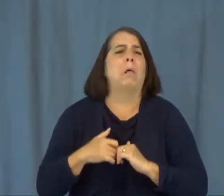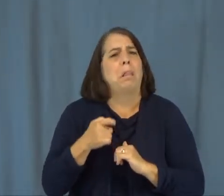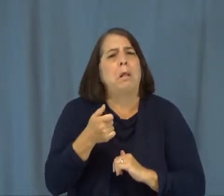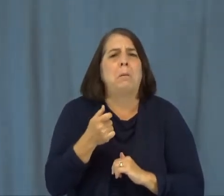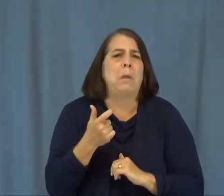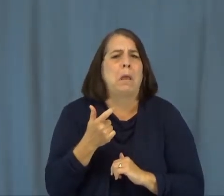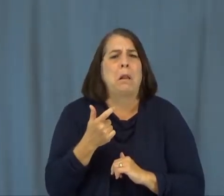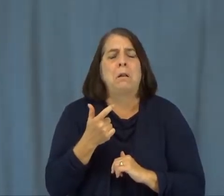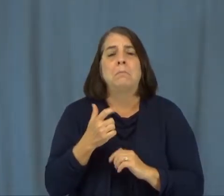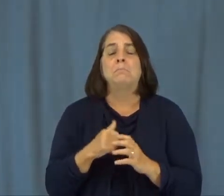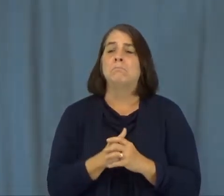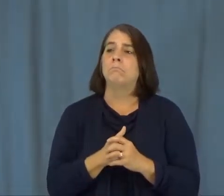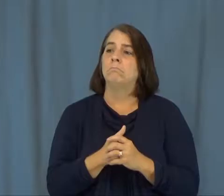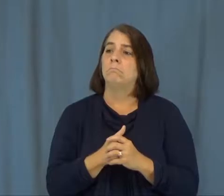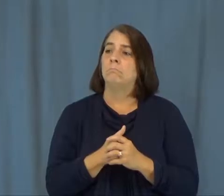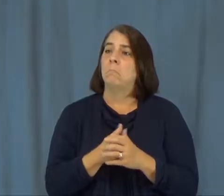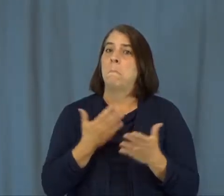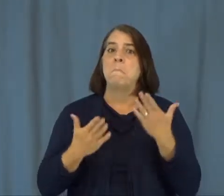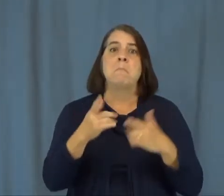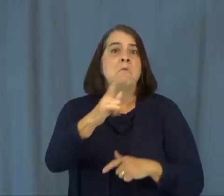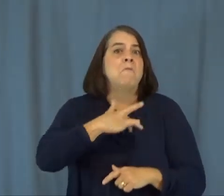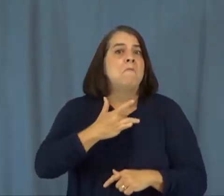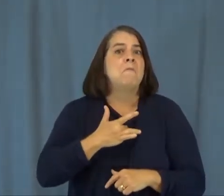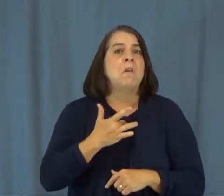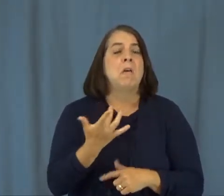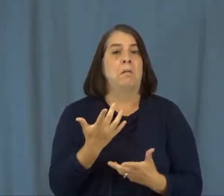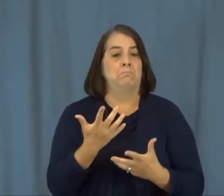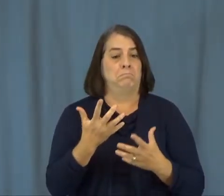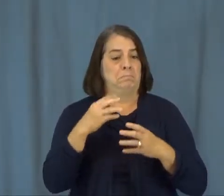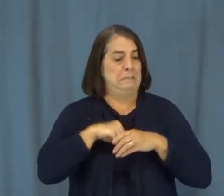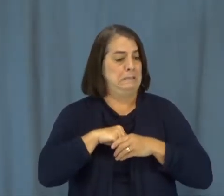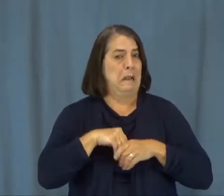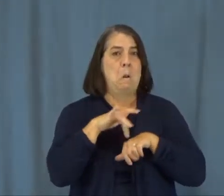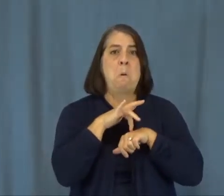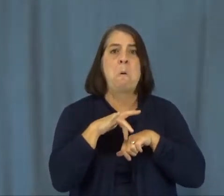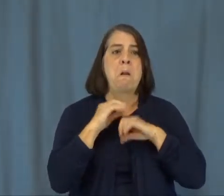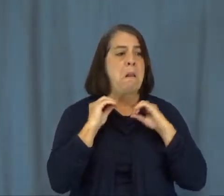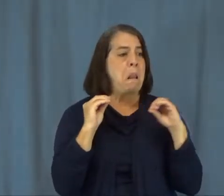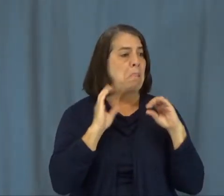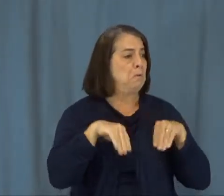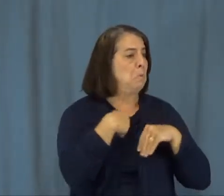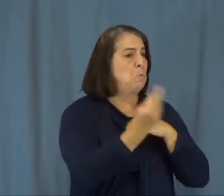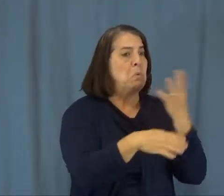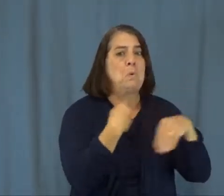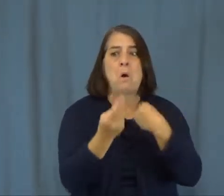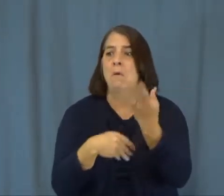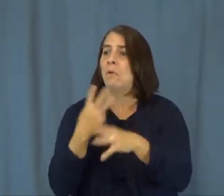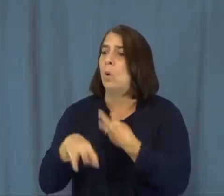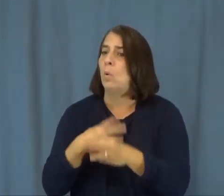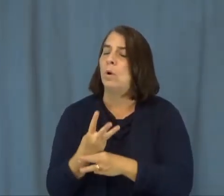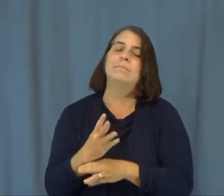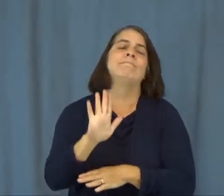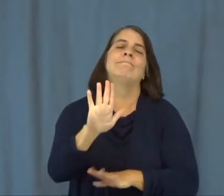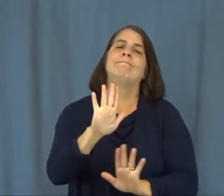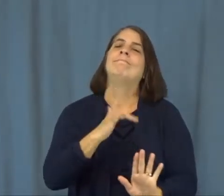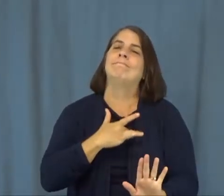nothing to offer this world well take heart God has given each of us gifts to